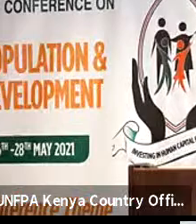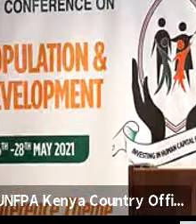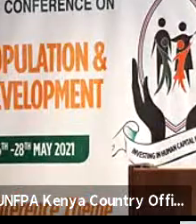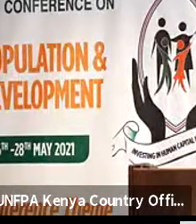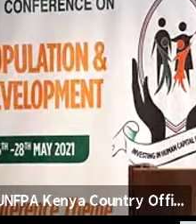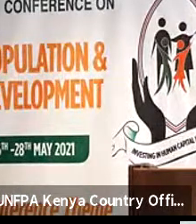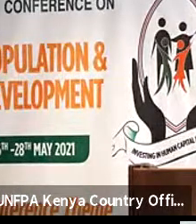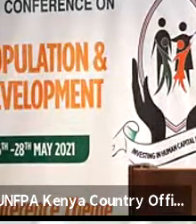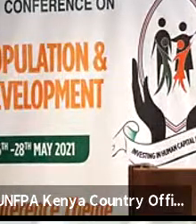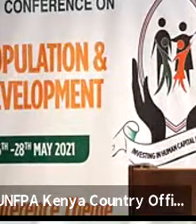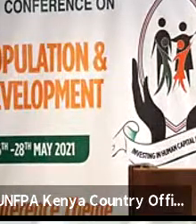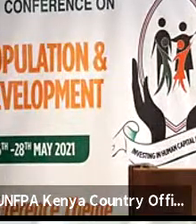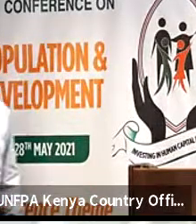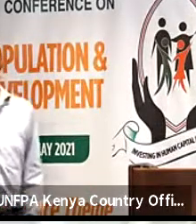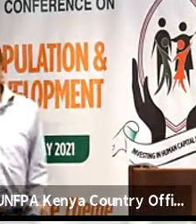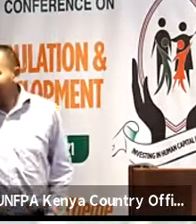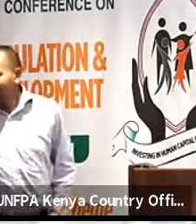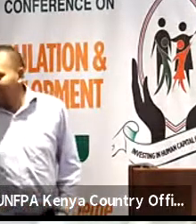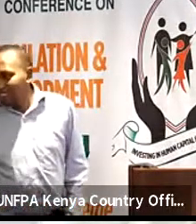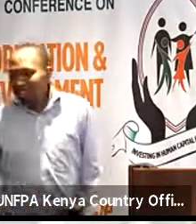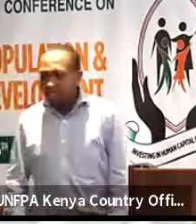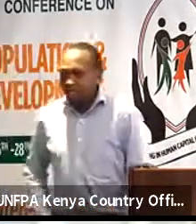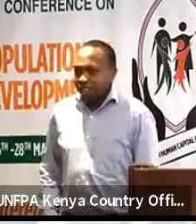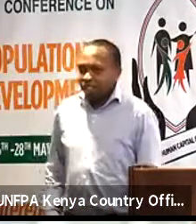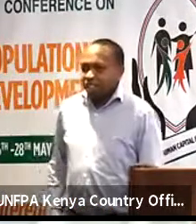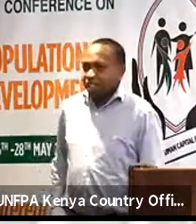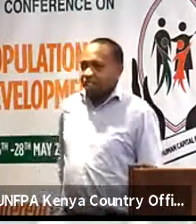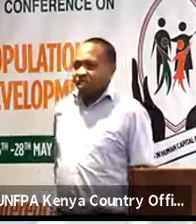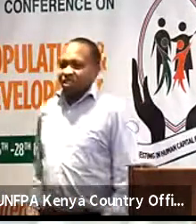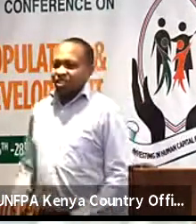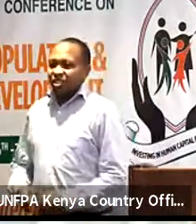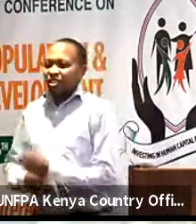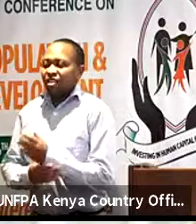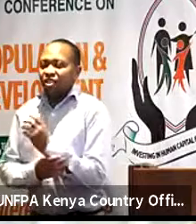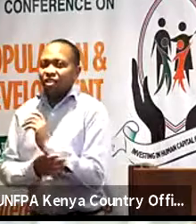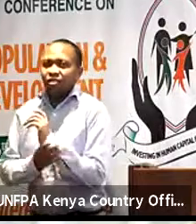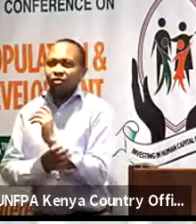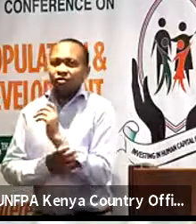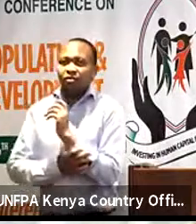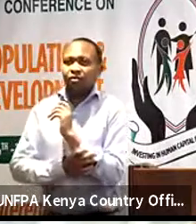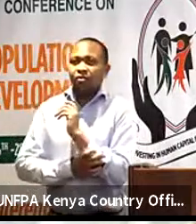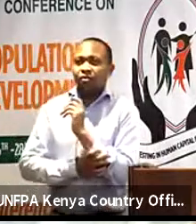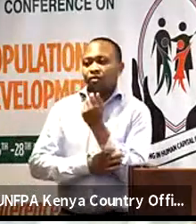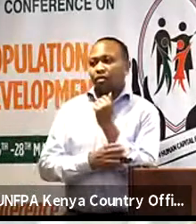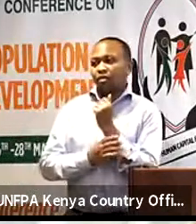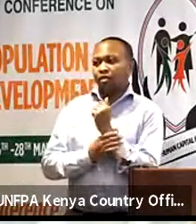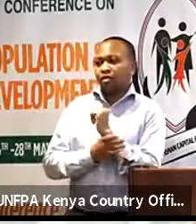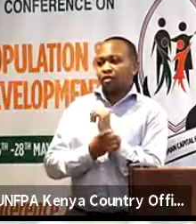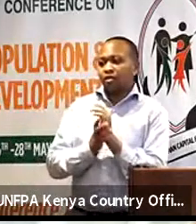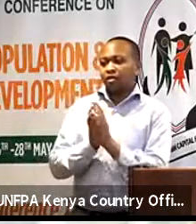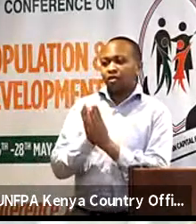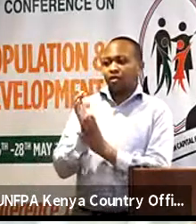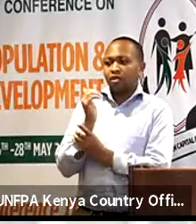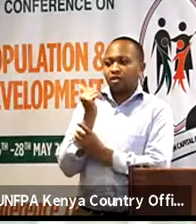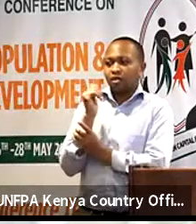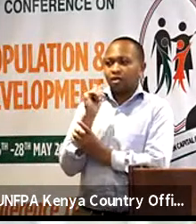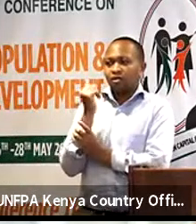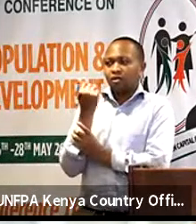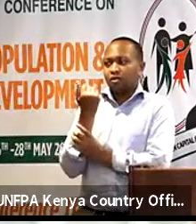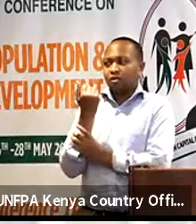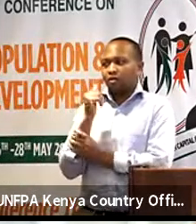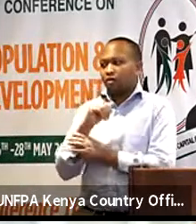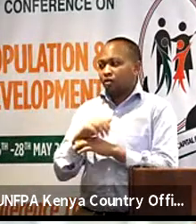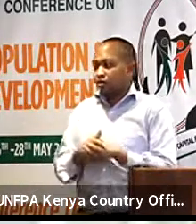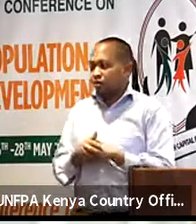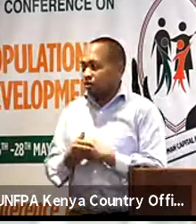Dr. Kituku. Good afternoon, everyone. Yes. Thank you. Good afternoon.